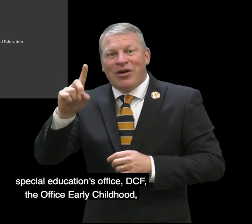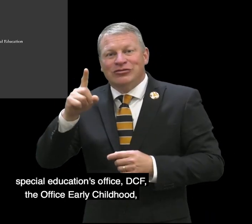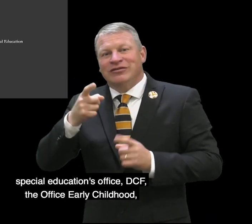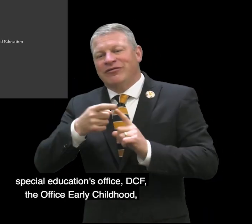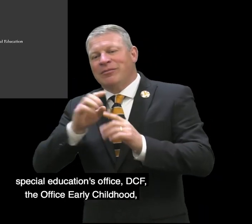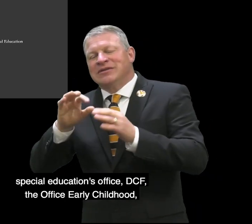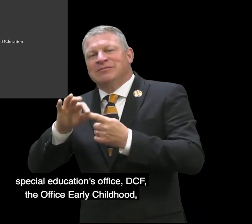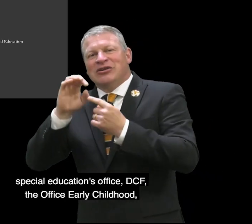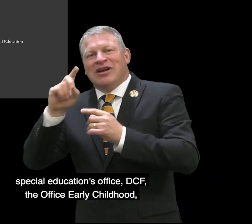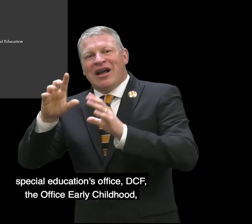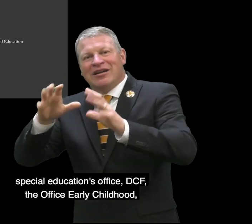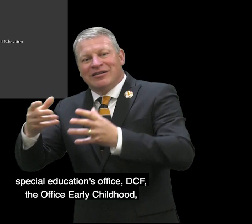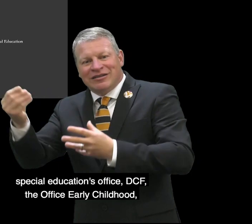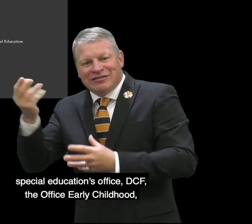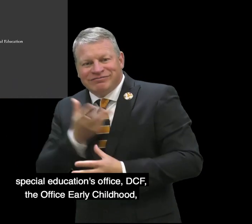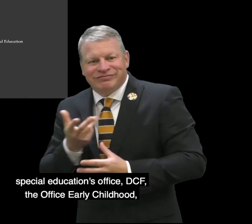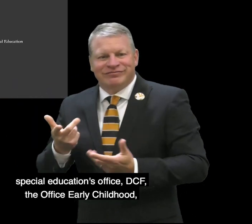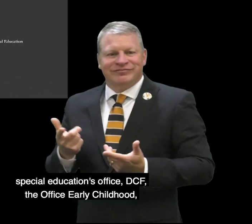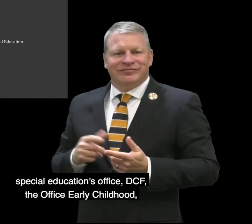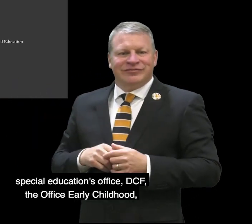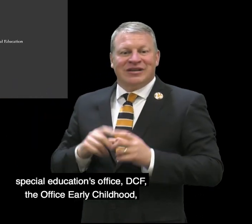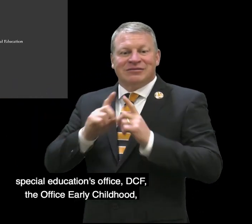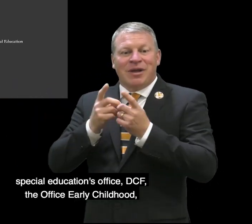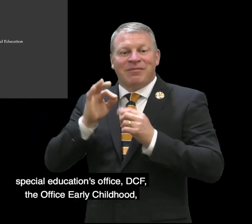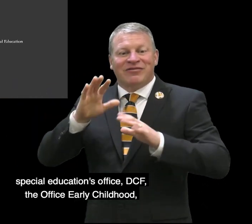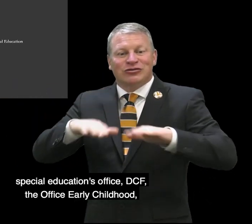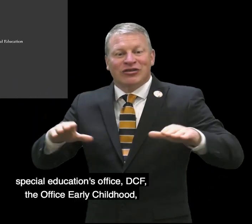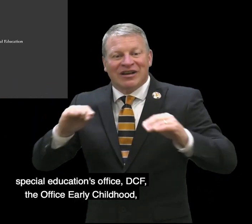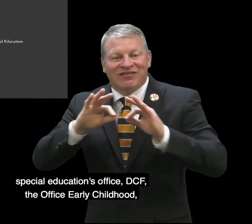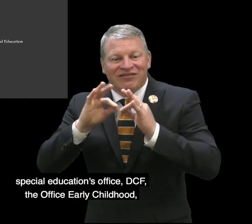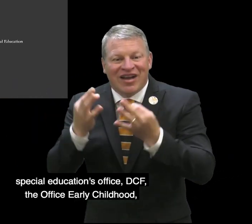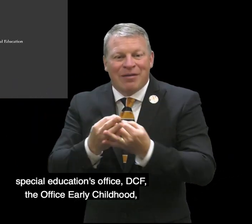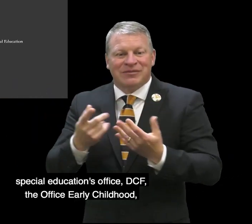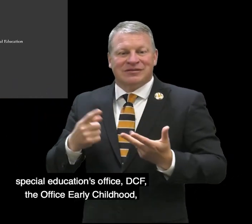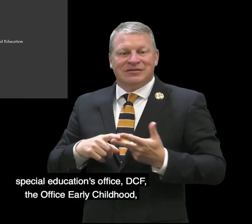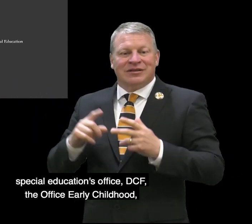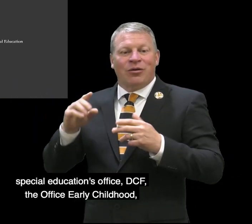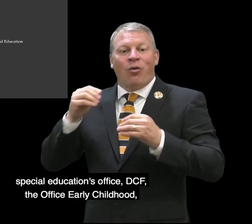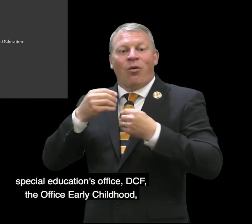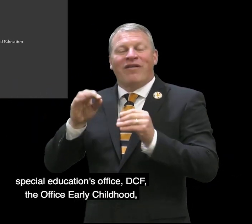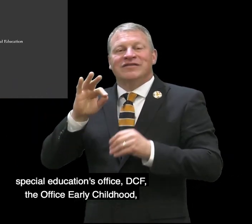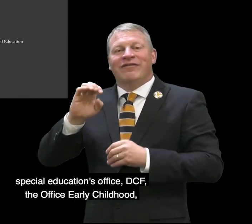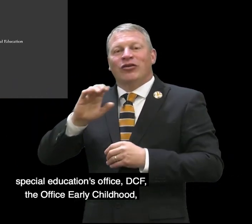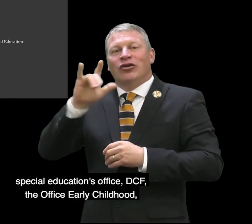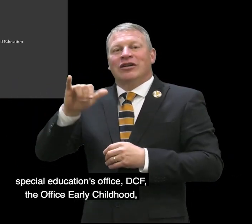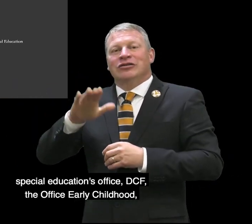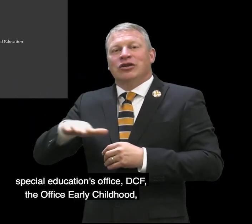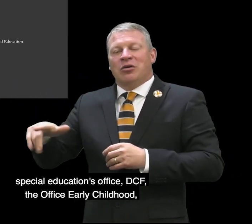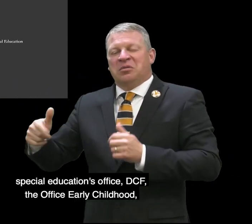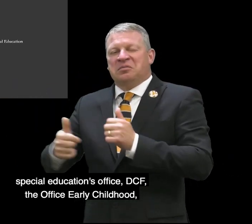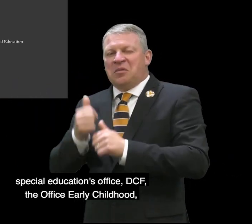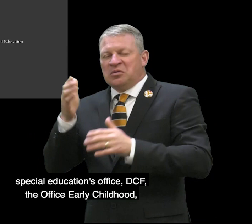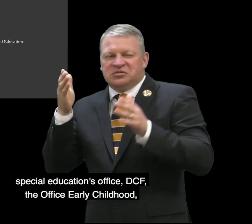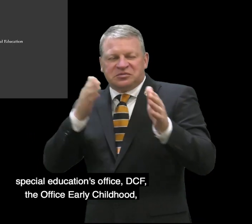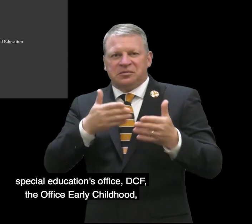from the governor's office, the State of Connecticut Department of Education's Special Education Office,